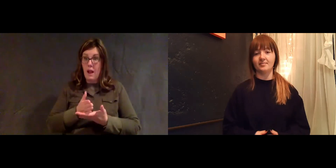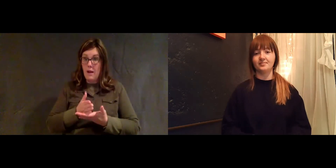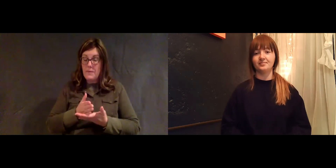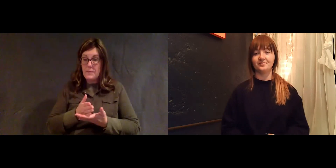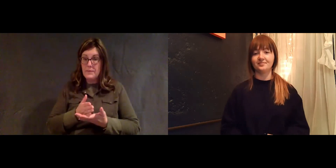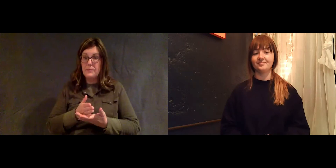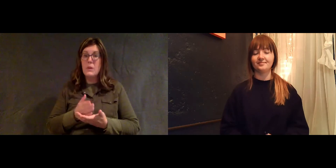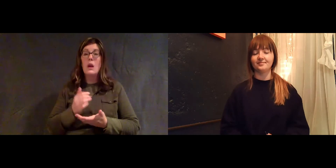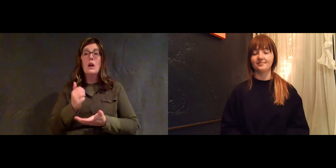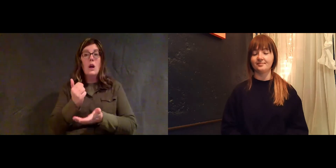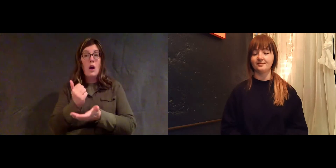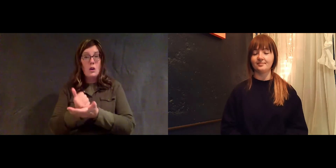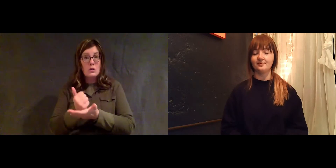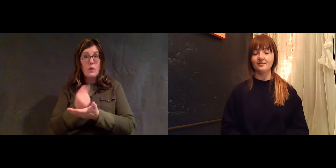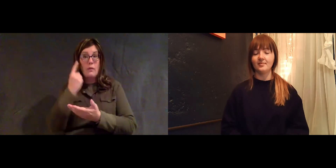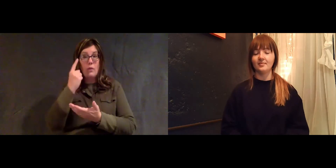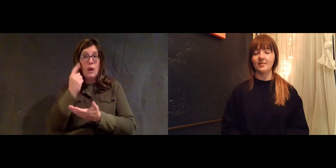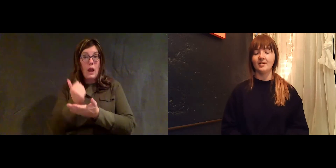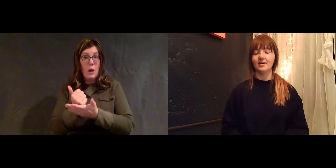night.